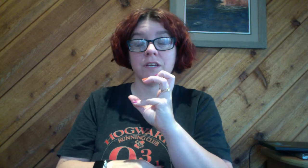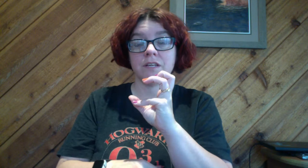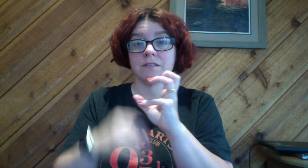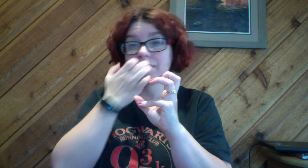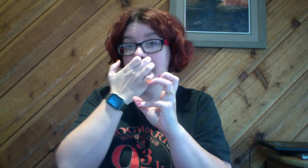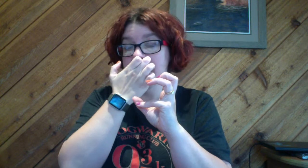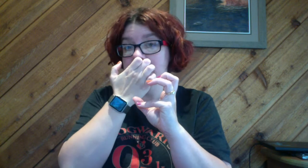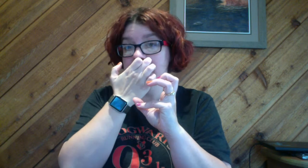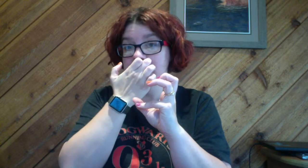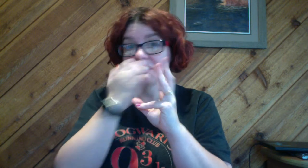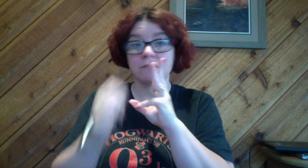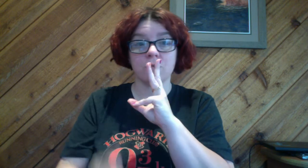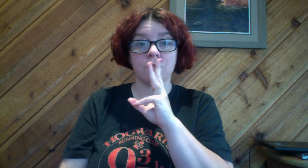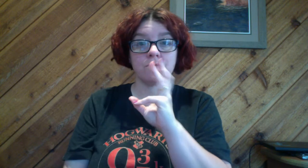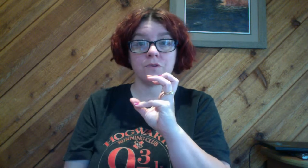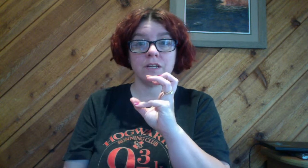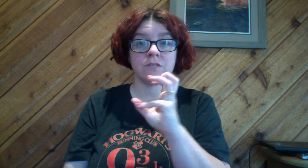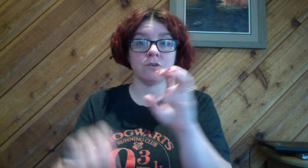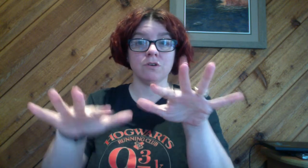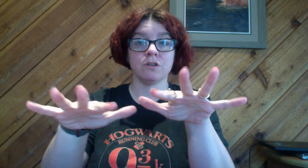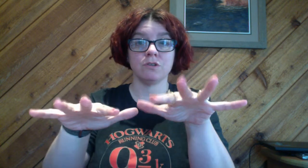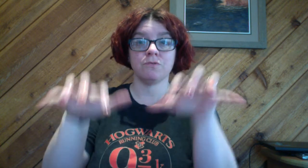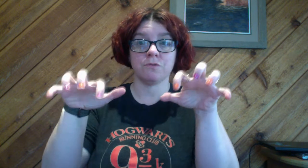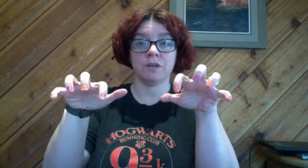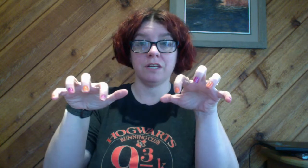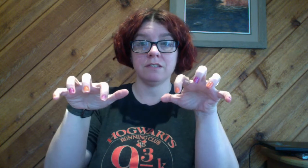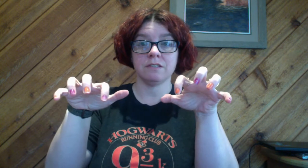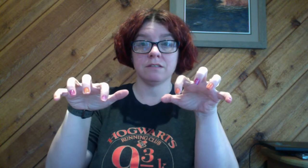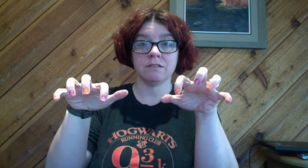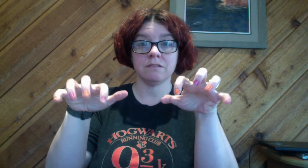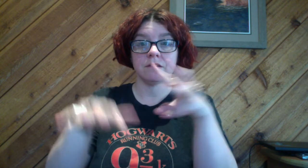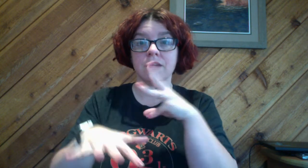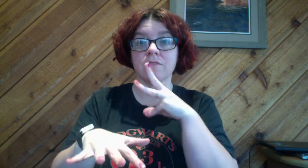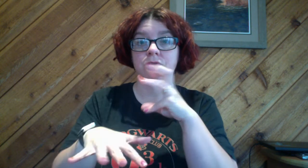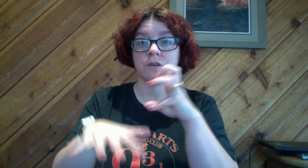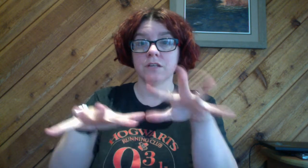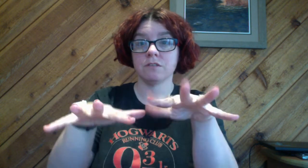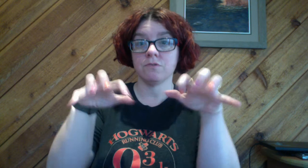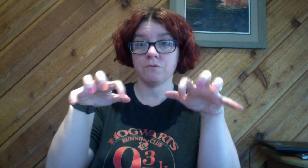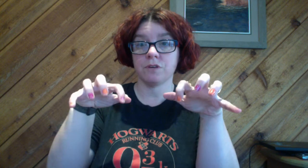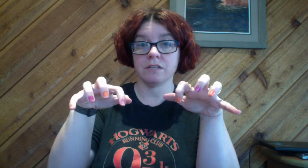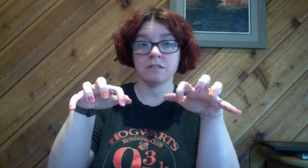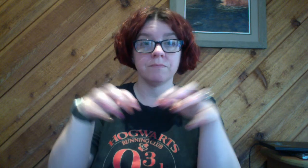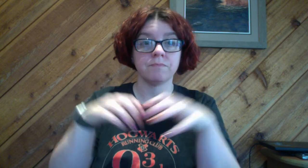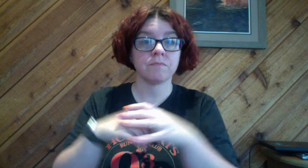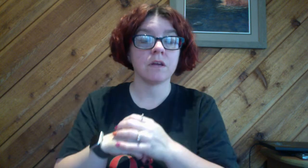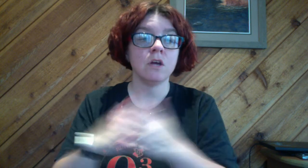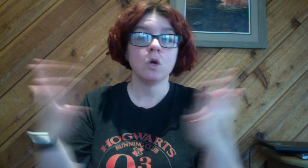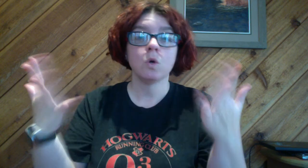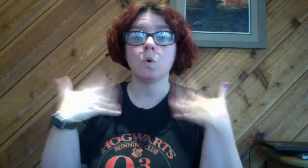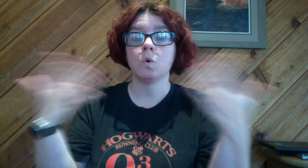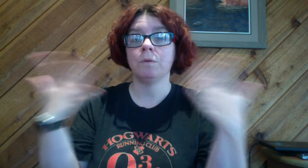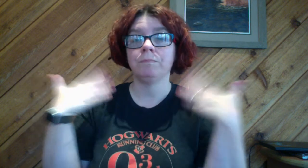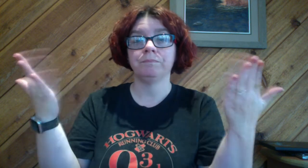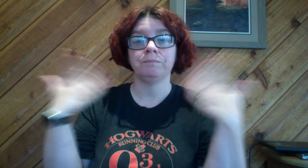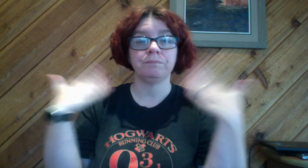Freeze, that's ice. So freeze, or you can do freeze. Okay, freeze or freeze. Cool.